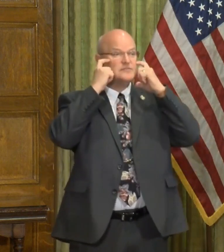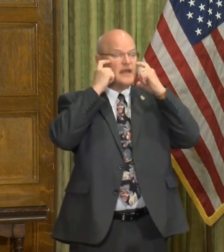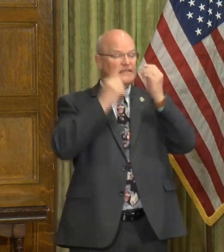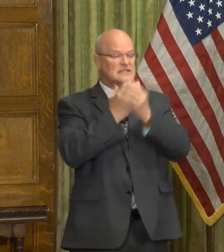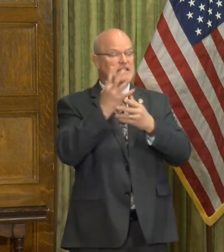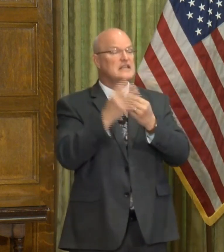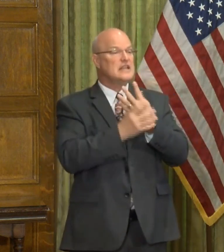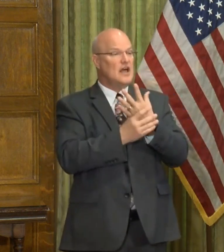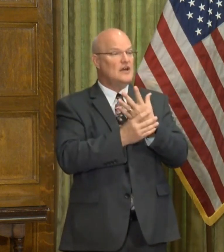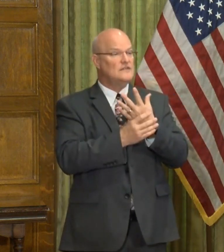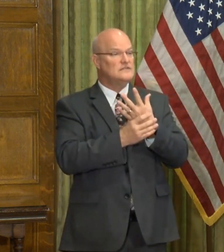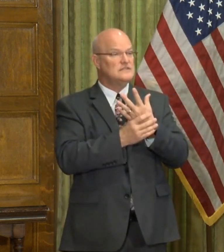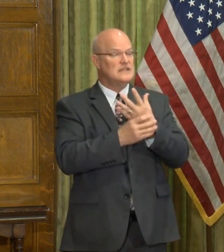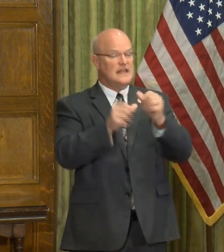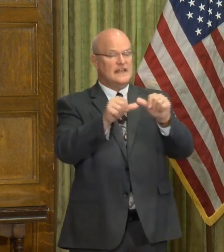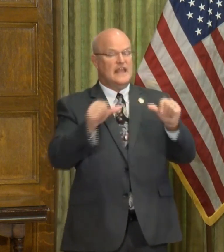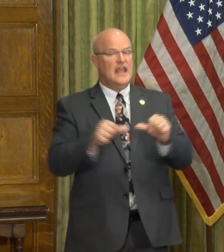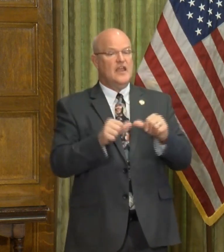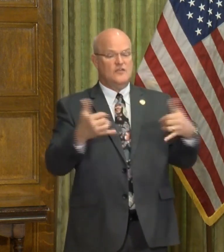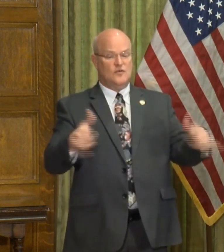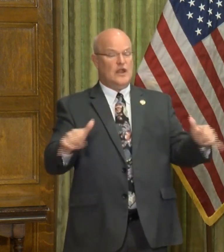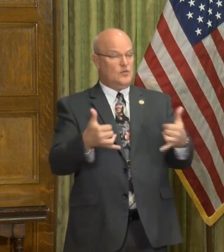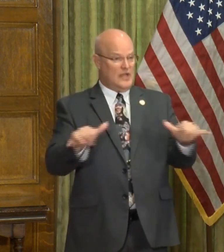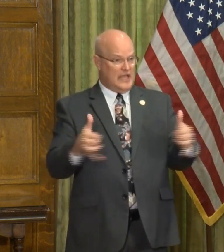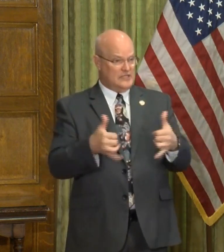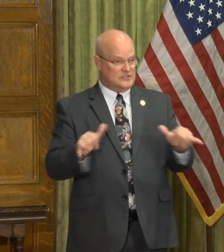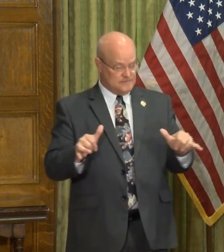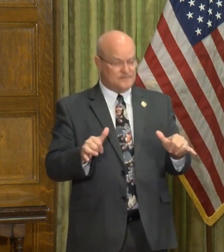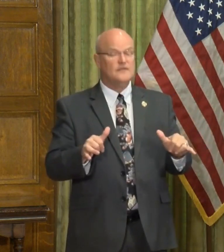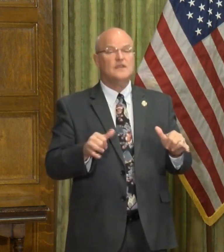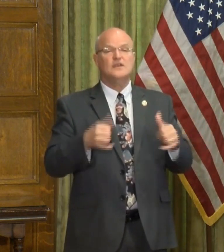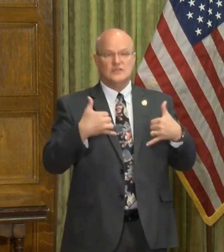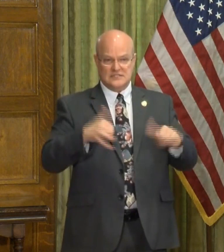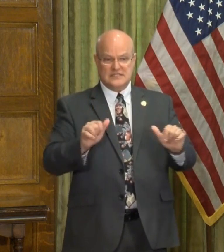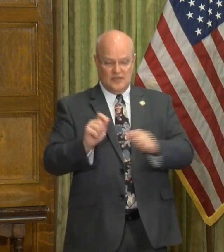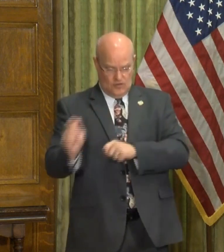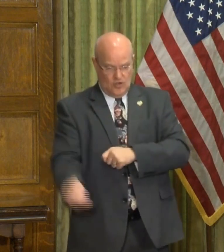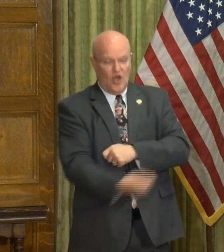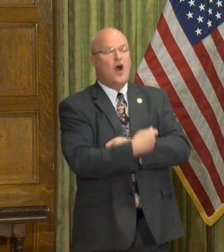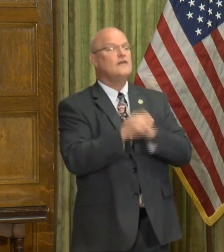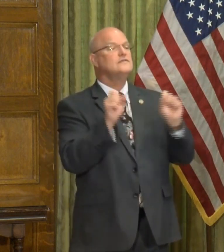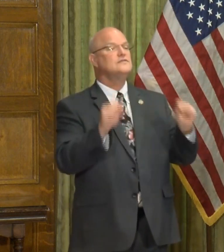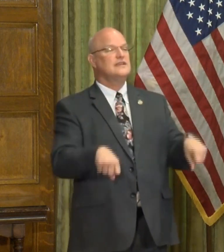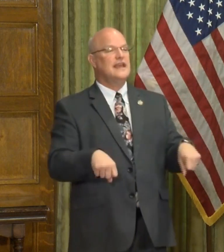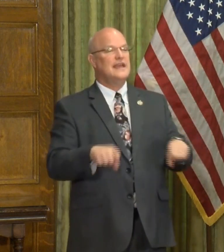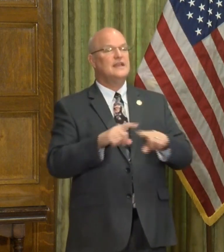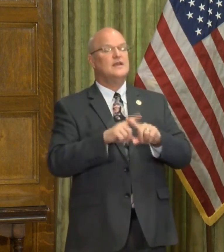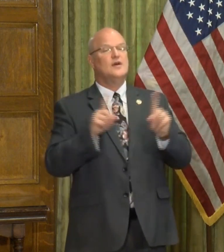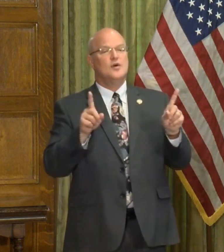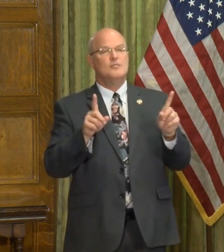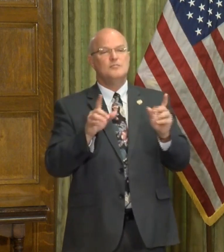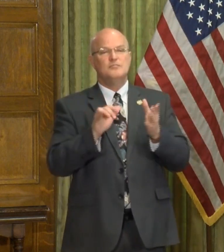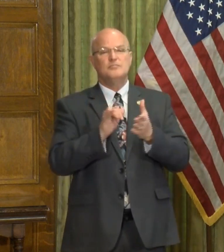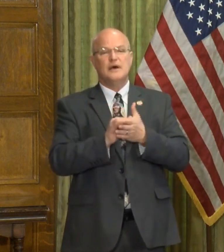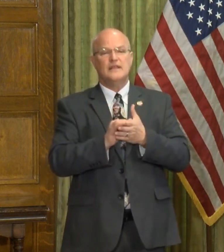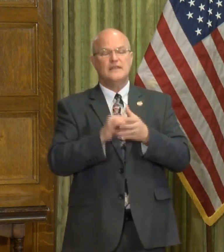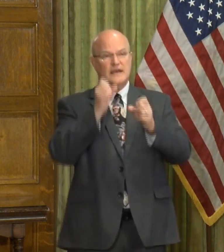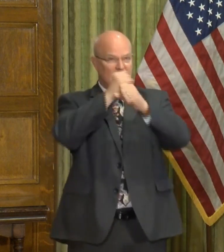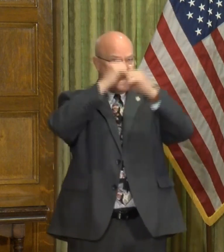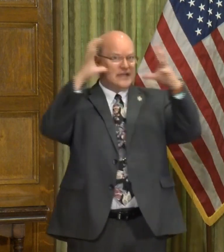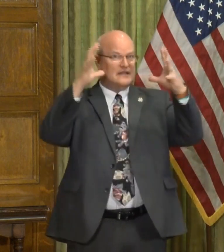face masks and gloves. In the area of recreation, you can still golf, but